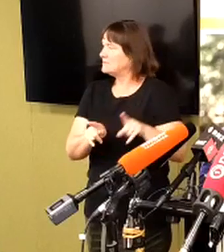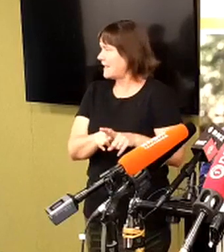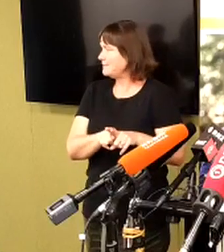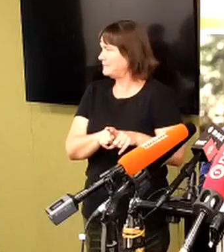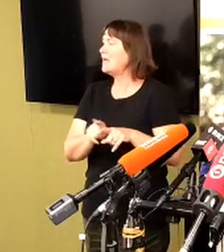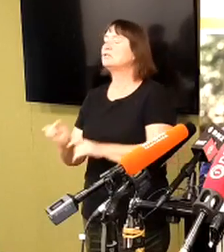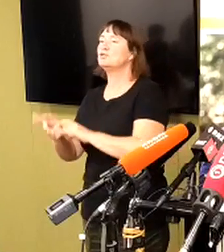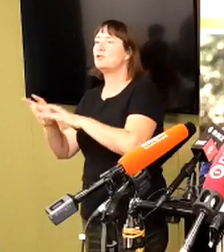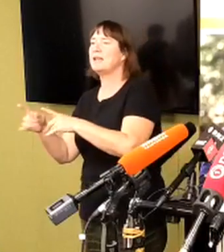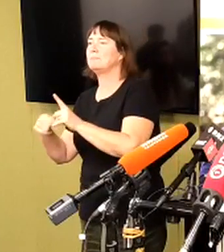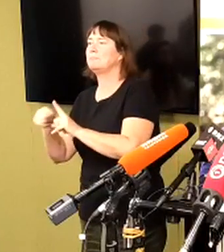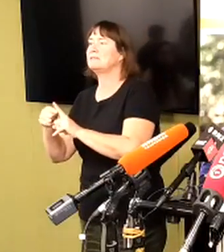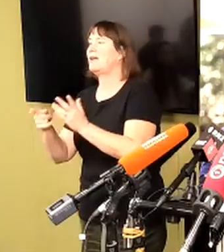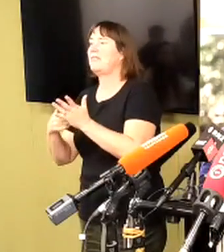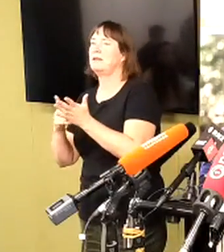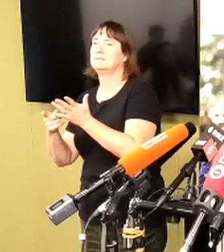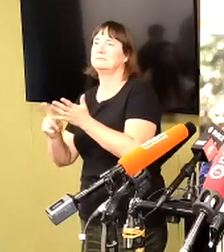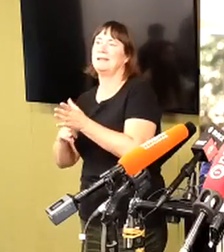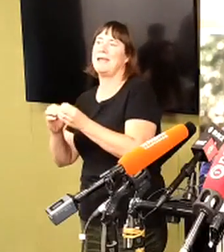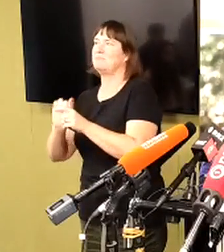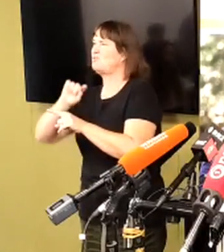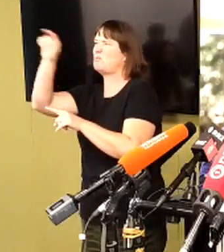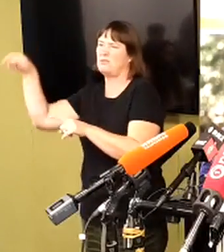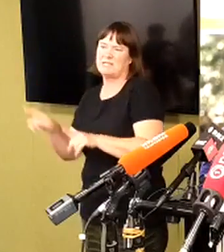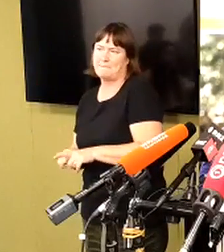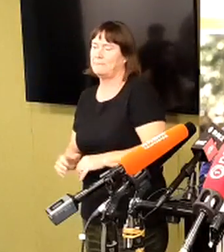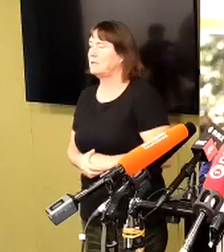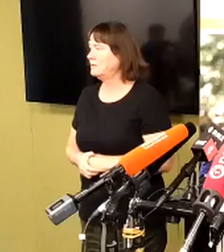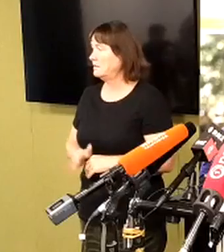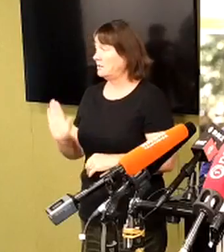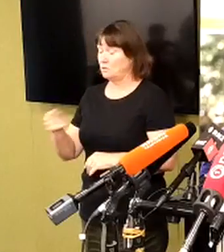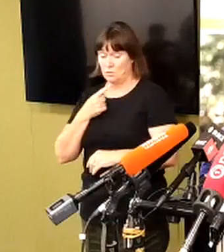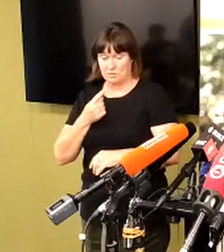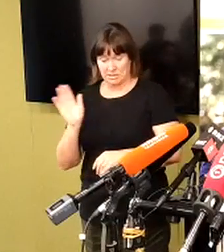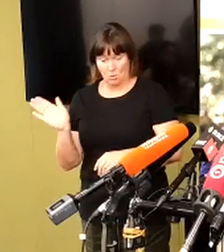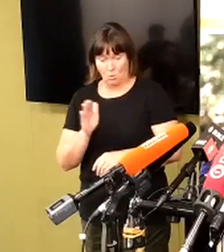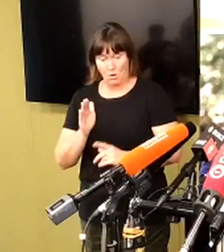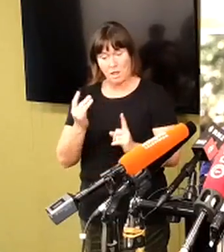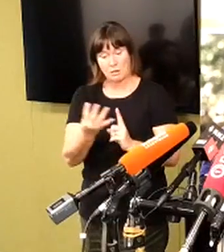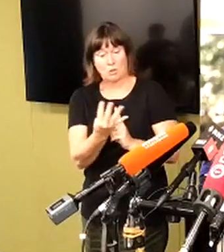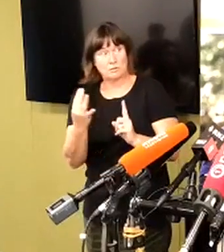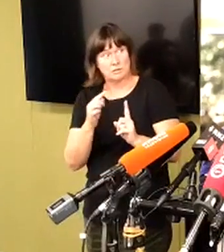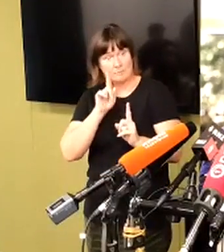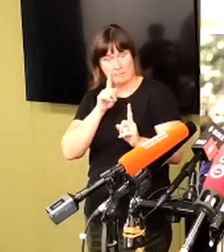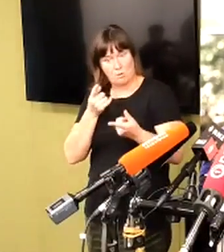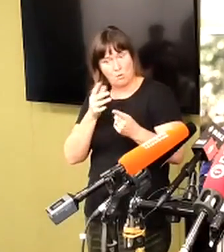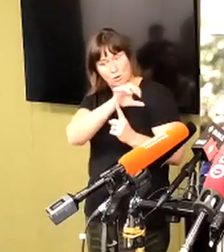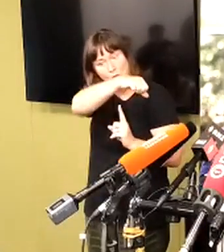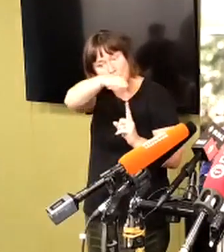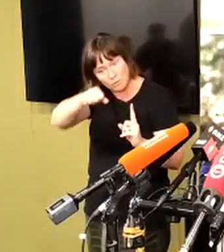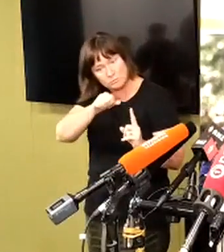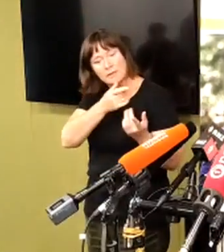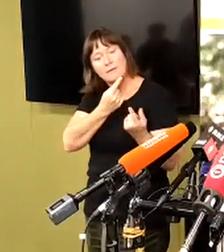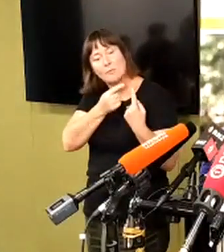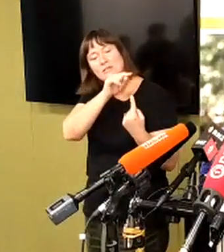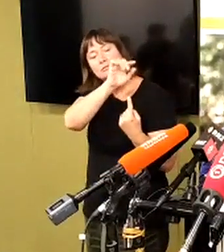used in Australia and in other laboratories around the world. You said that all the close contacts have been traced and are in